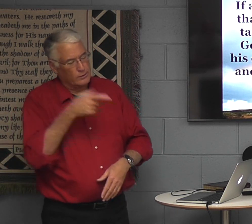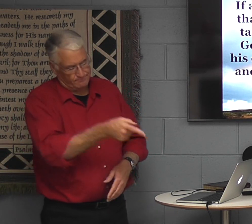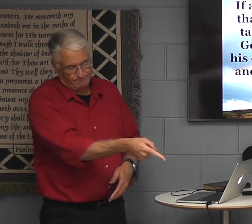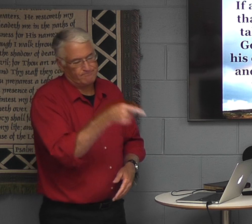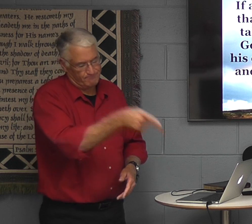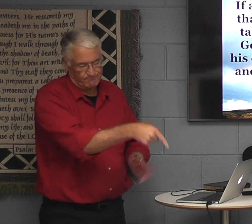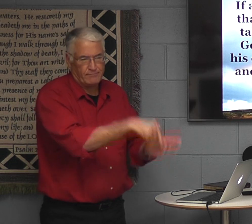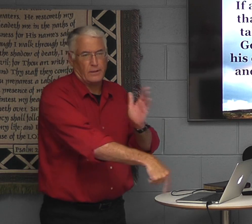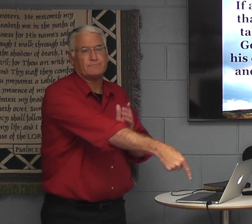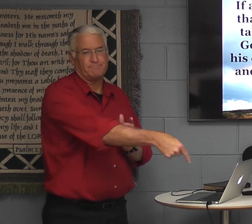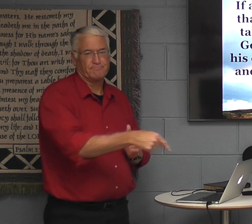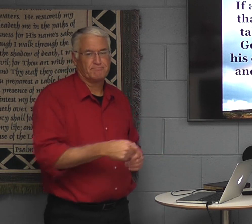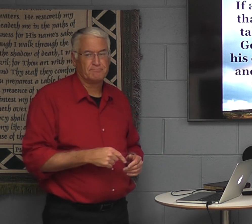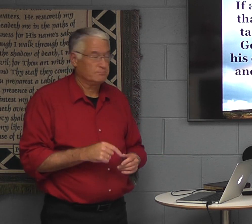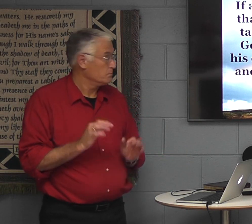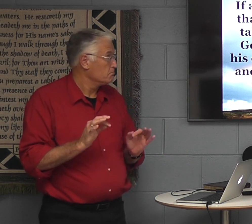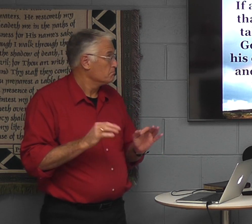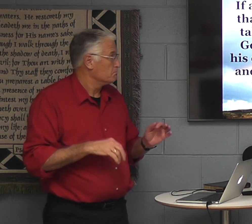hands. So if you kill someone, you will be killed by others.